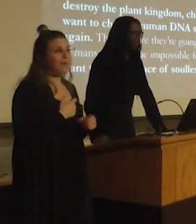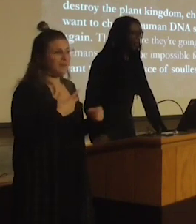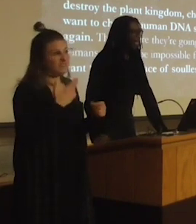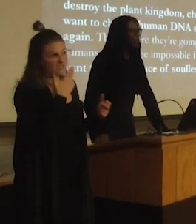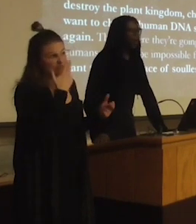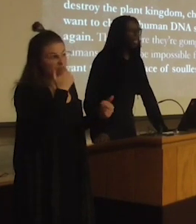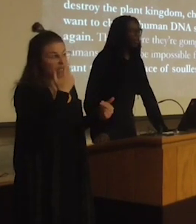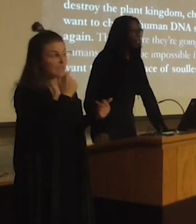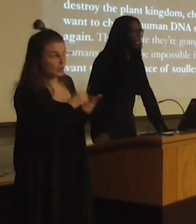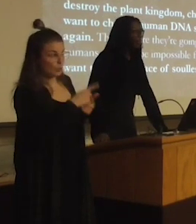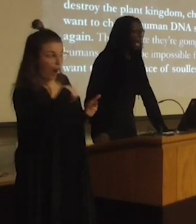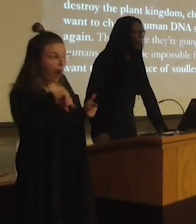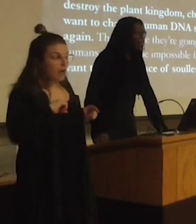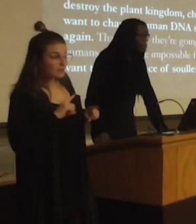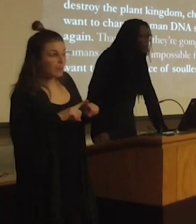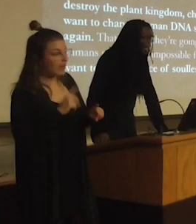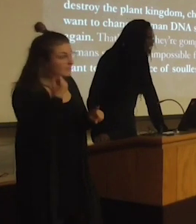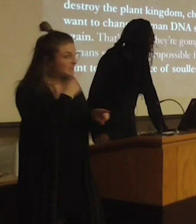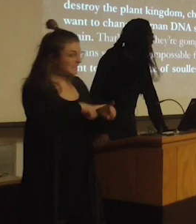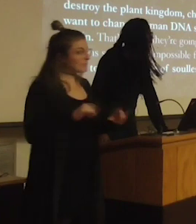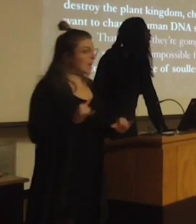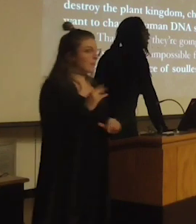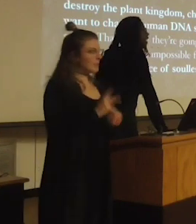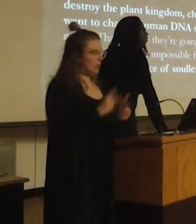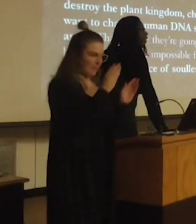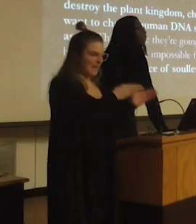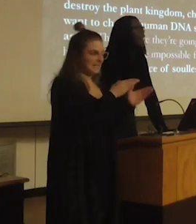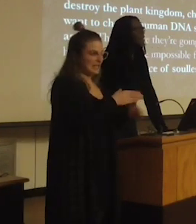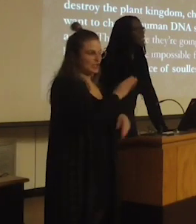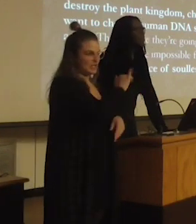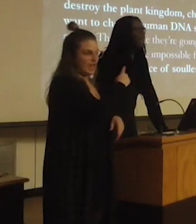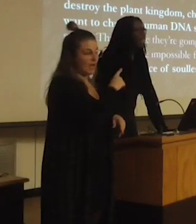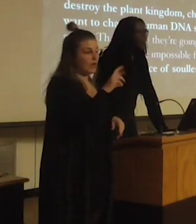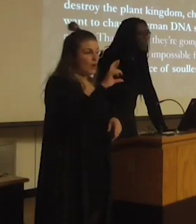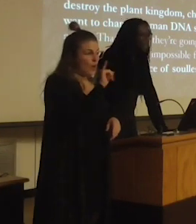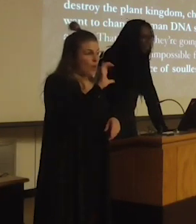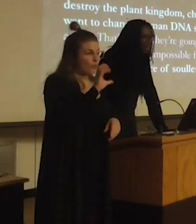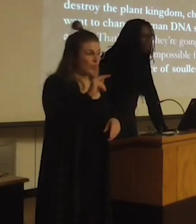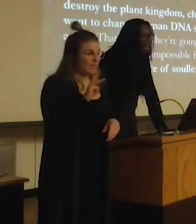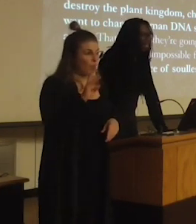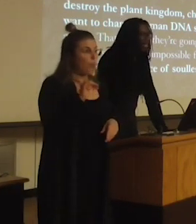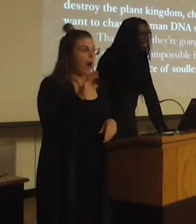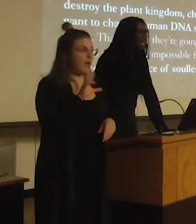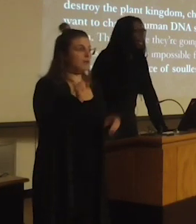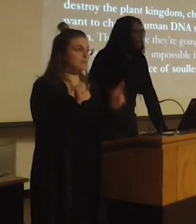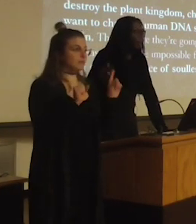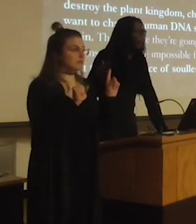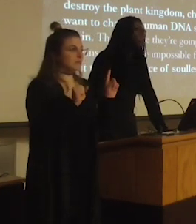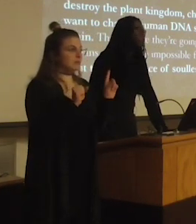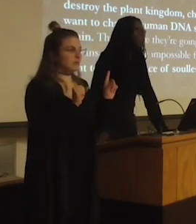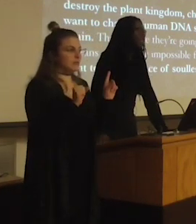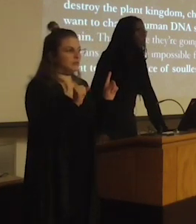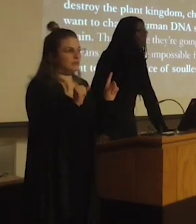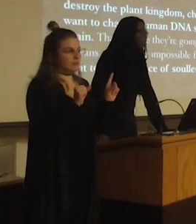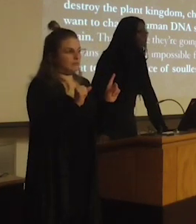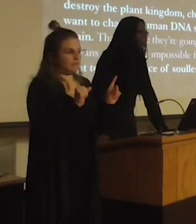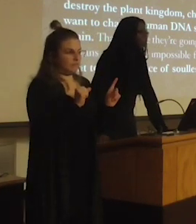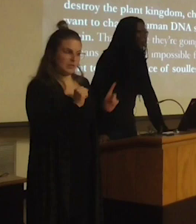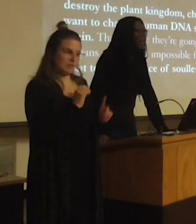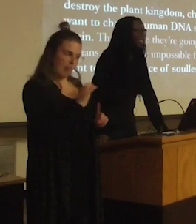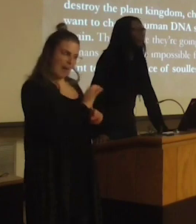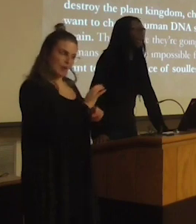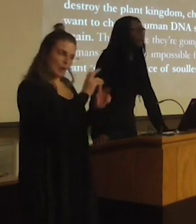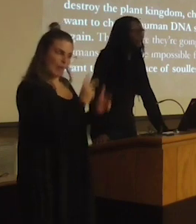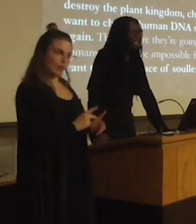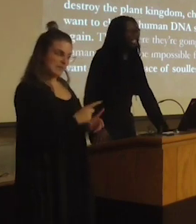incredibly funny to us. But also at the same time, people pay attention to this. Rick Wiles is by no stretch of the imagination an unpopular figure among